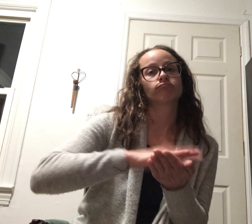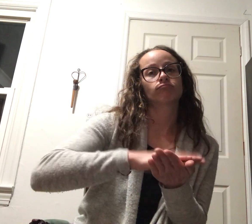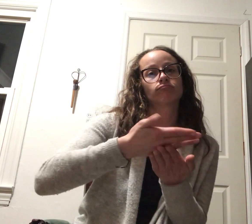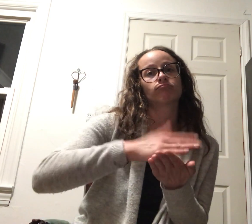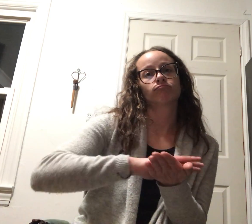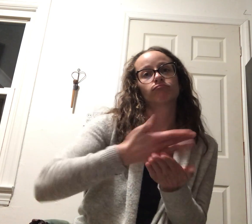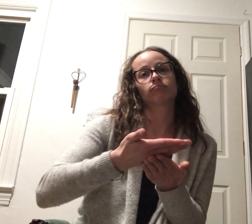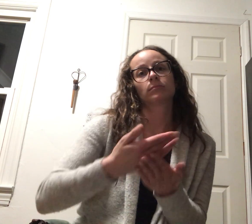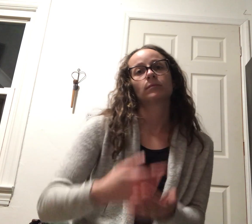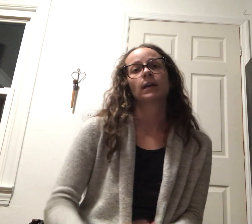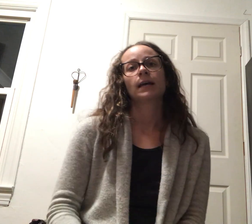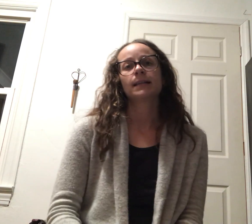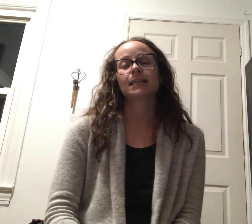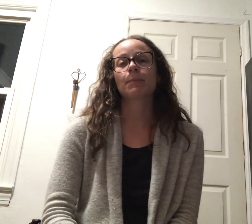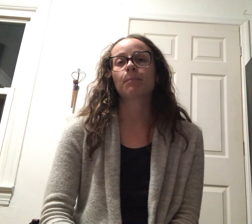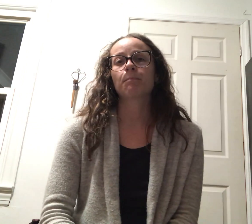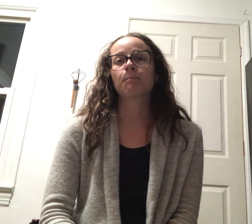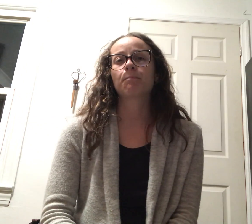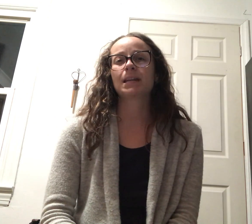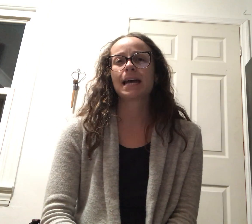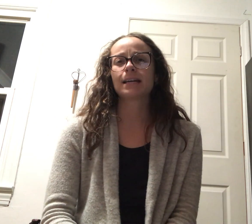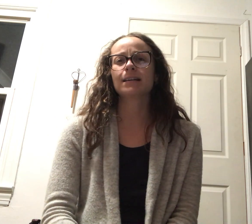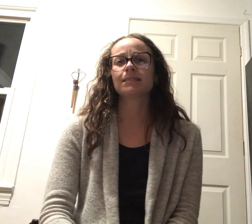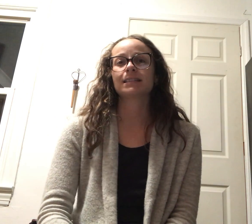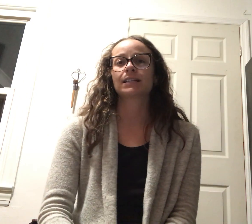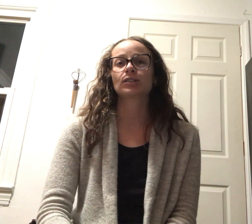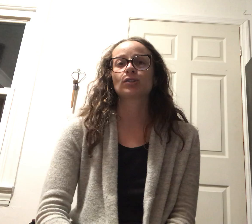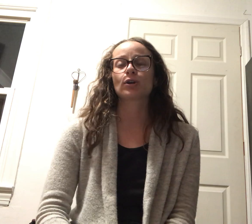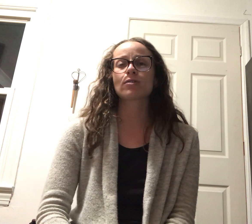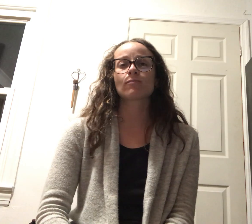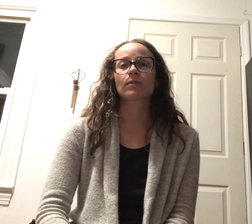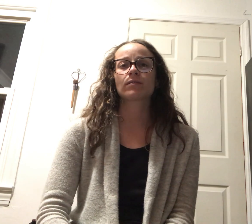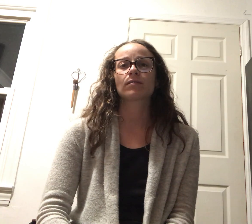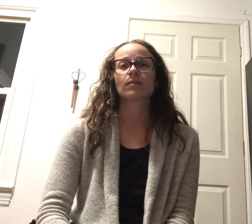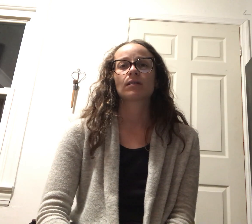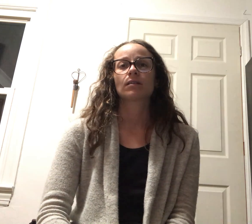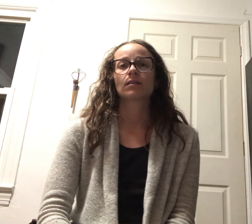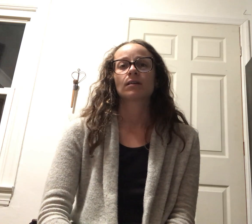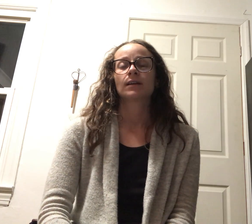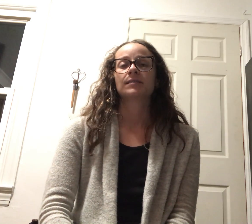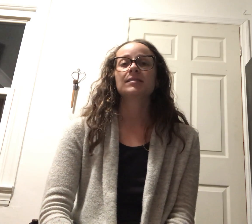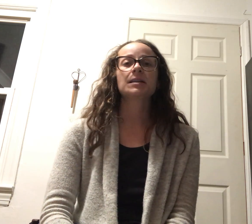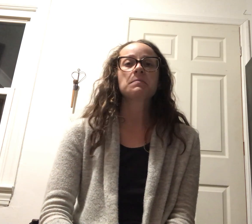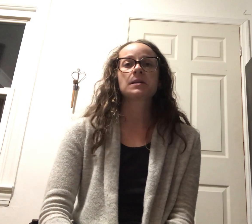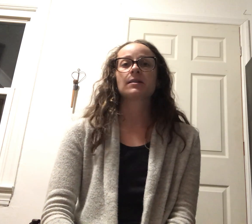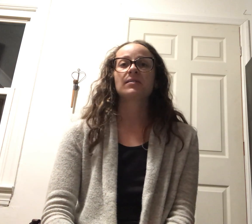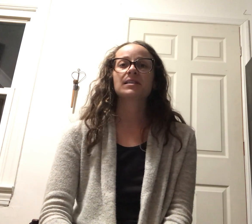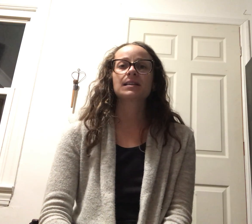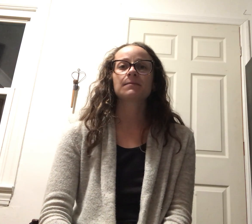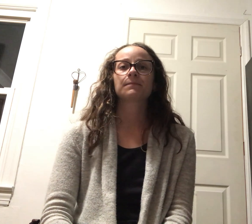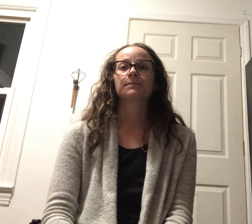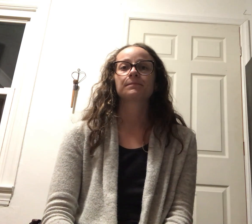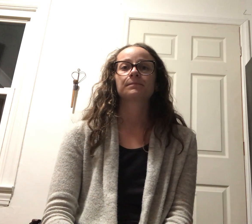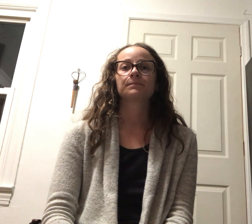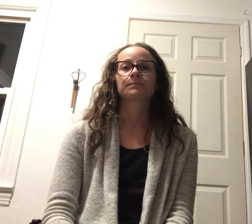yeah. It's like a banana, like a dessert with cinnamon and honey.